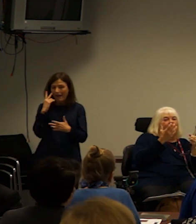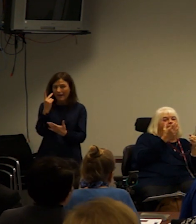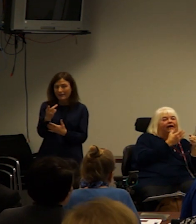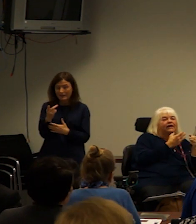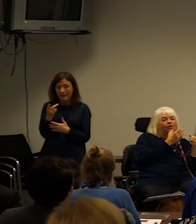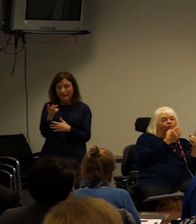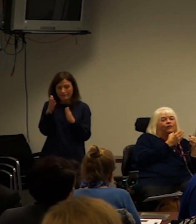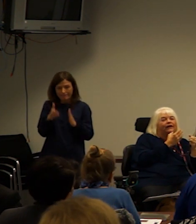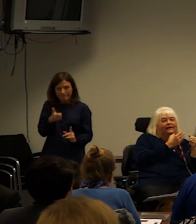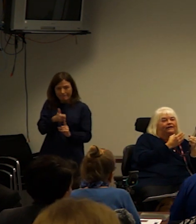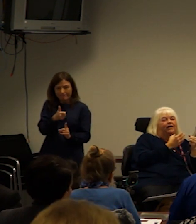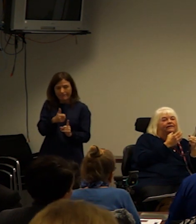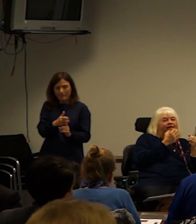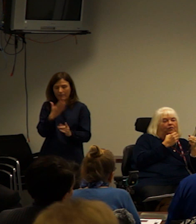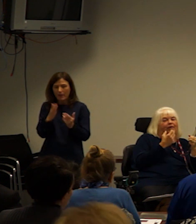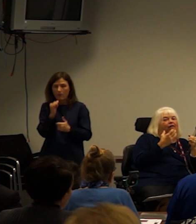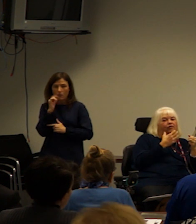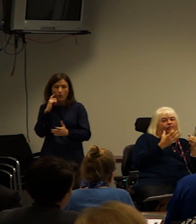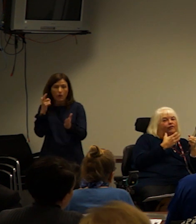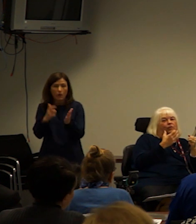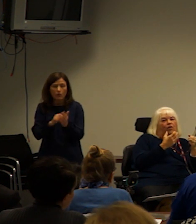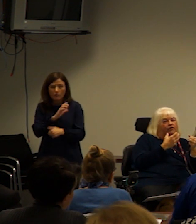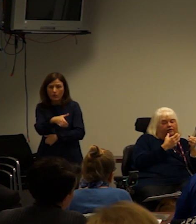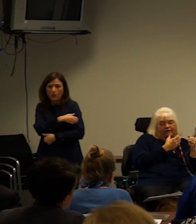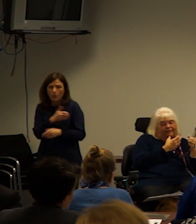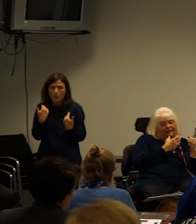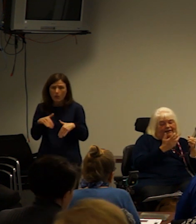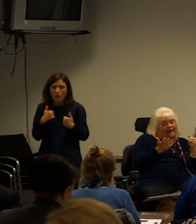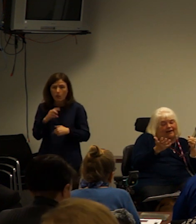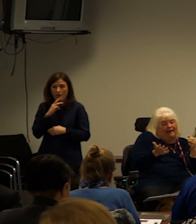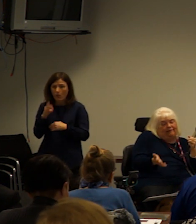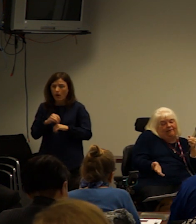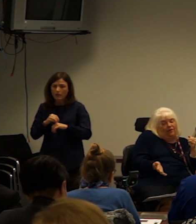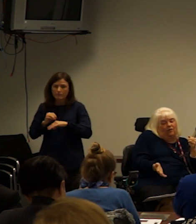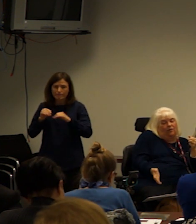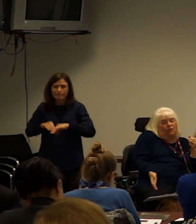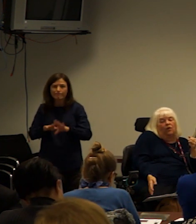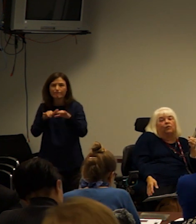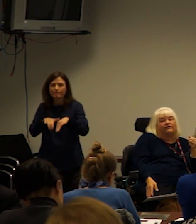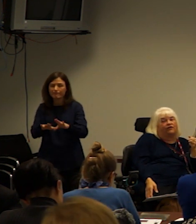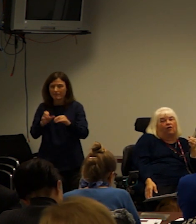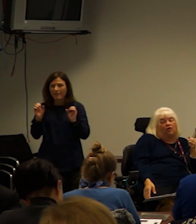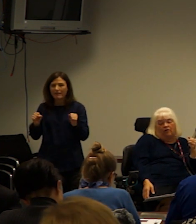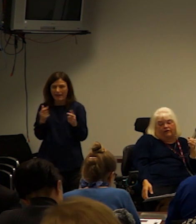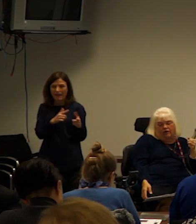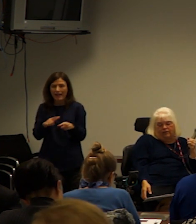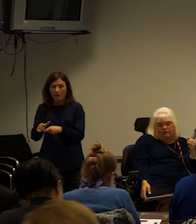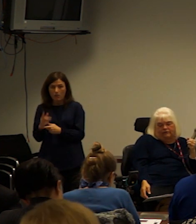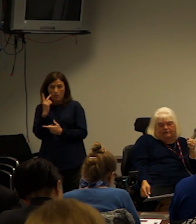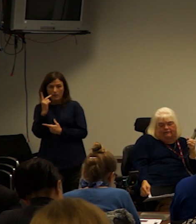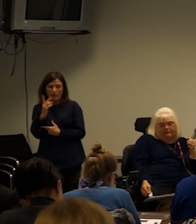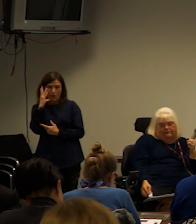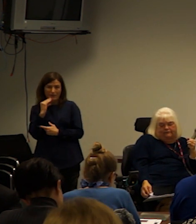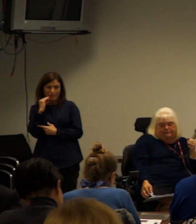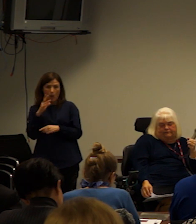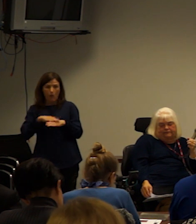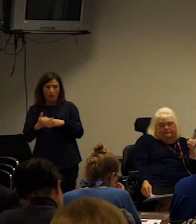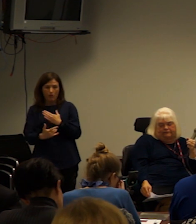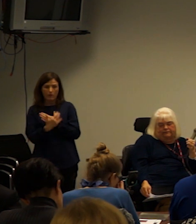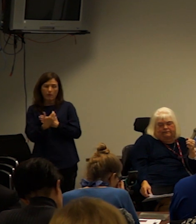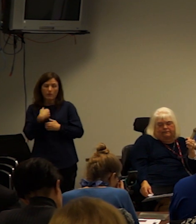person may not recognize how powerful the water can be and what we saw on the coast. And